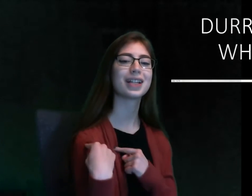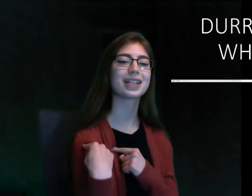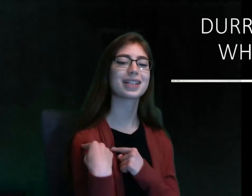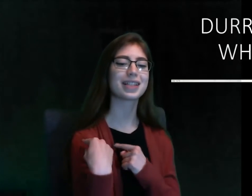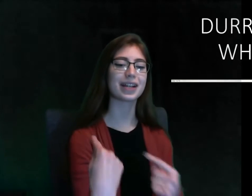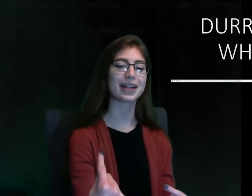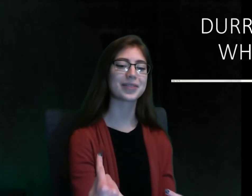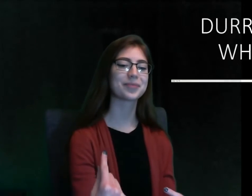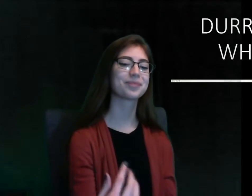During.